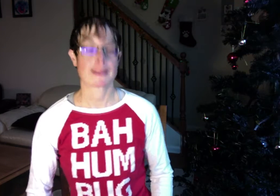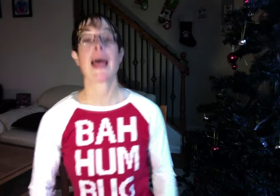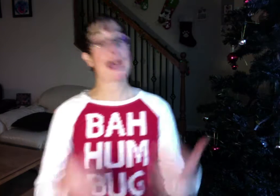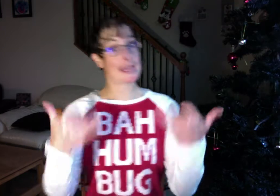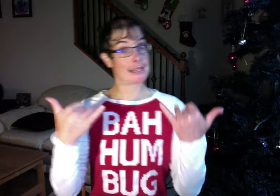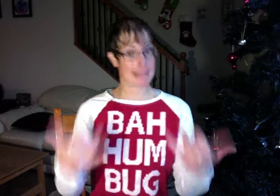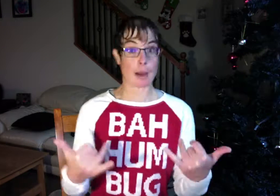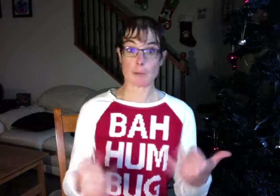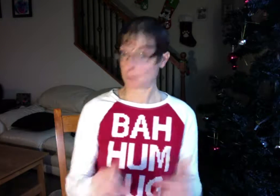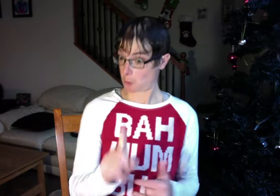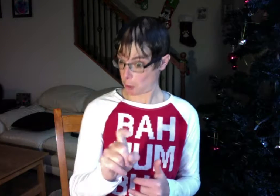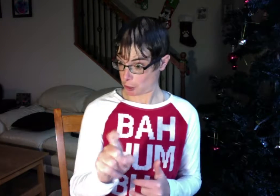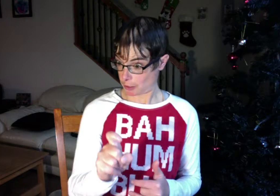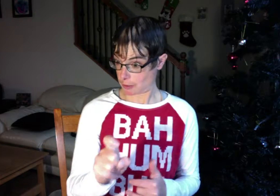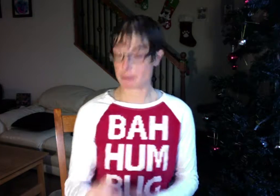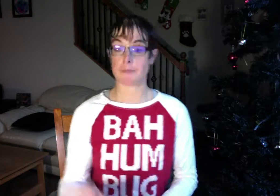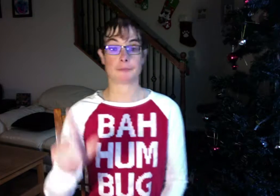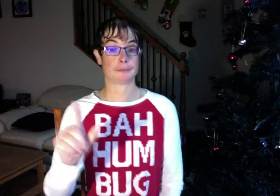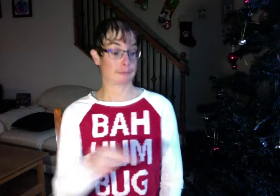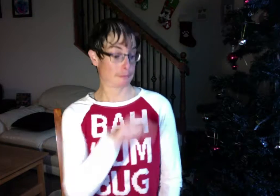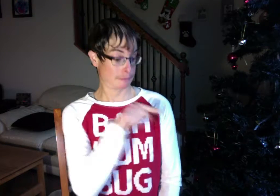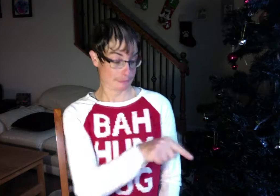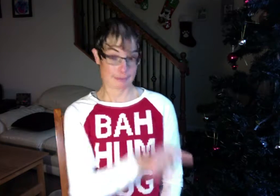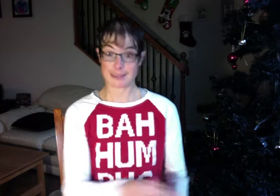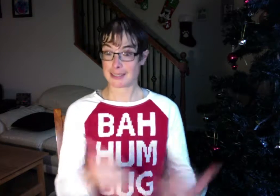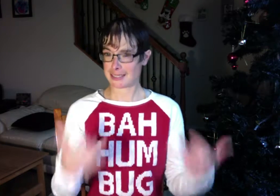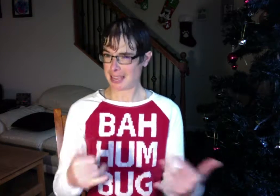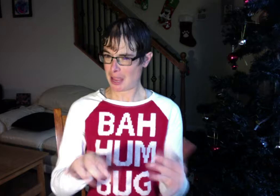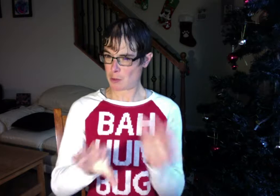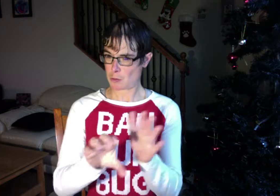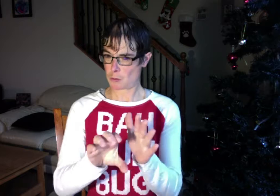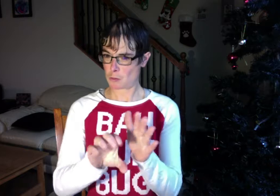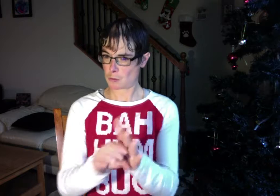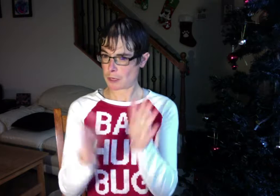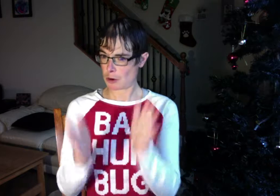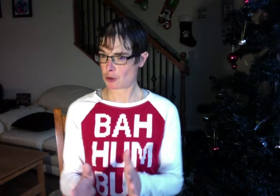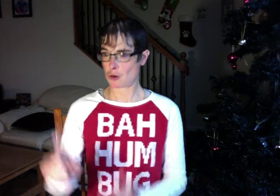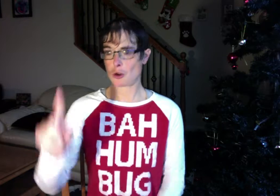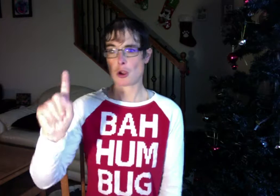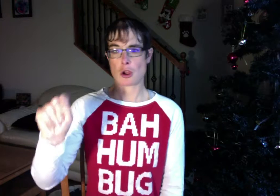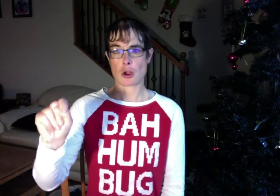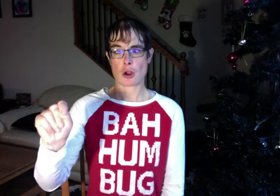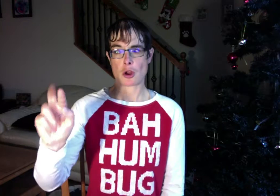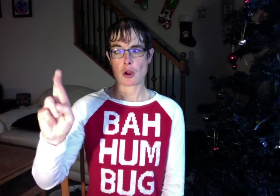describe Lily now? Because she doesn't seem to want him to be around still. Mackenzie, what do you think?